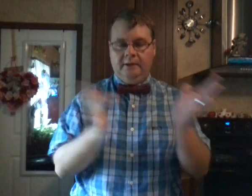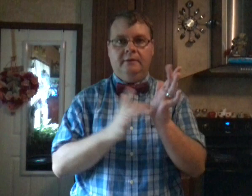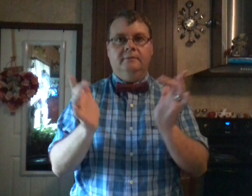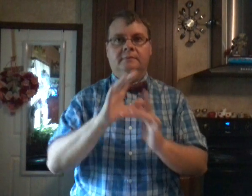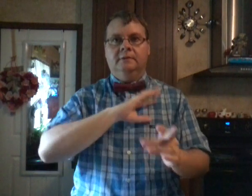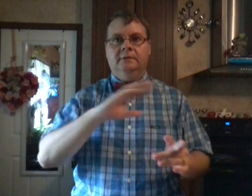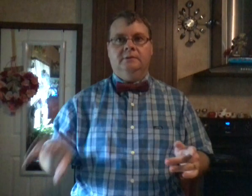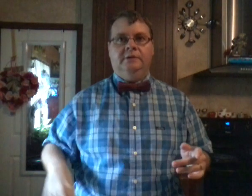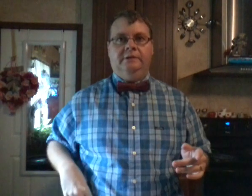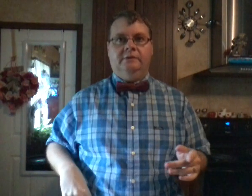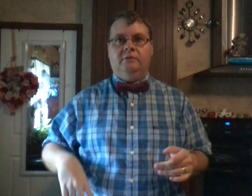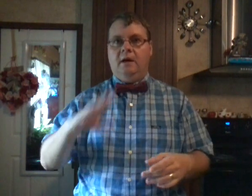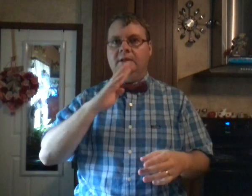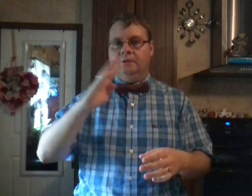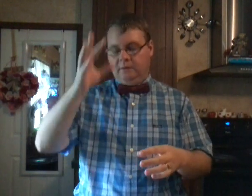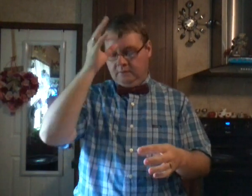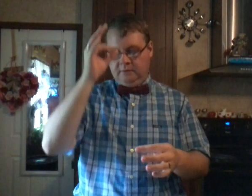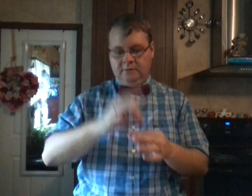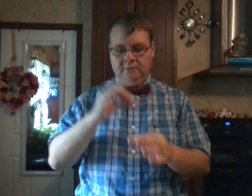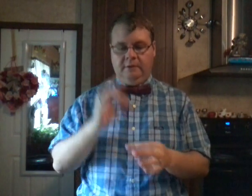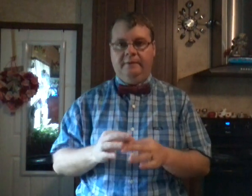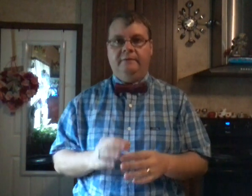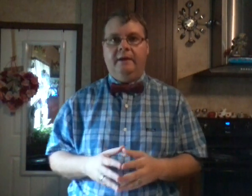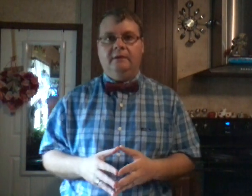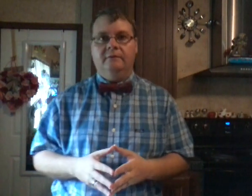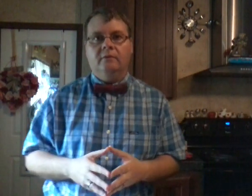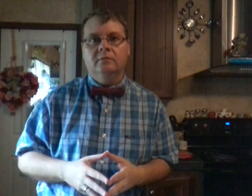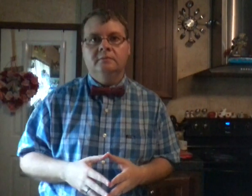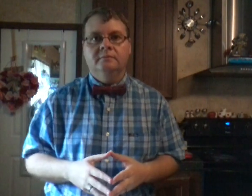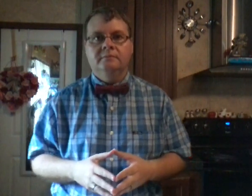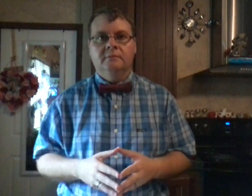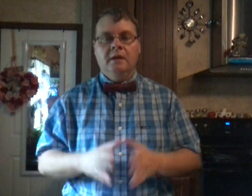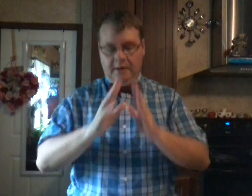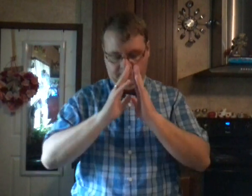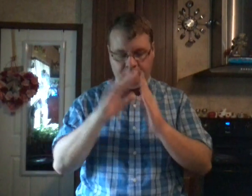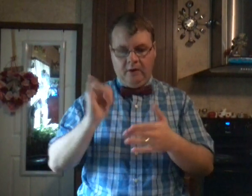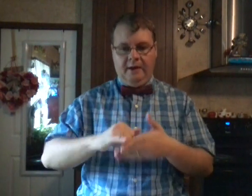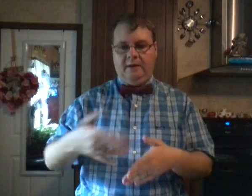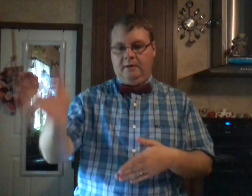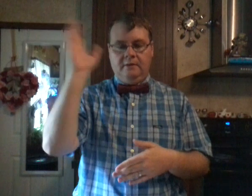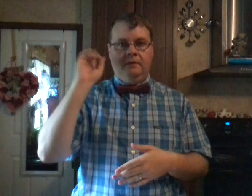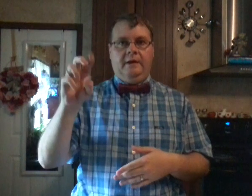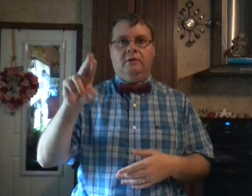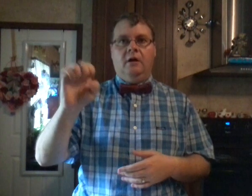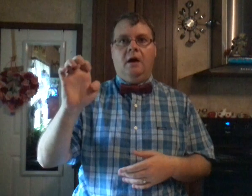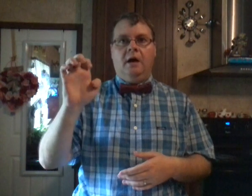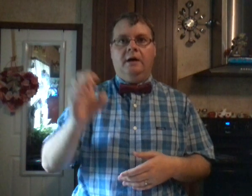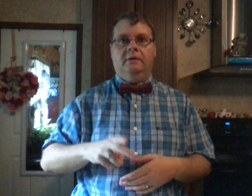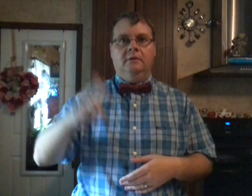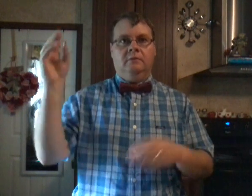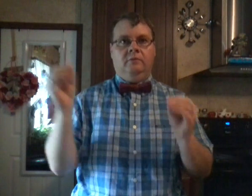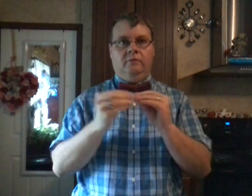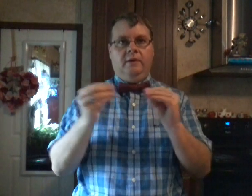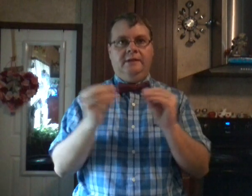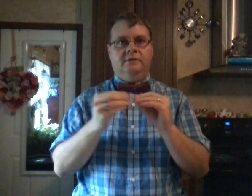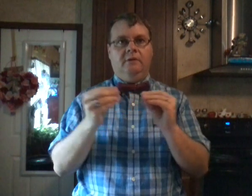Jesus Christ but be faithful and pray that God would raise